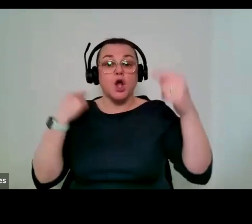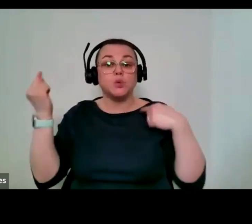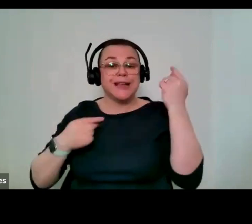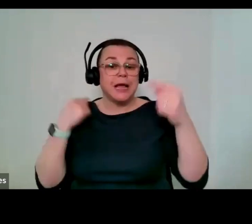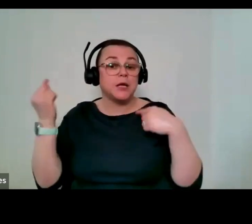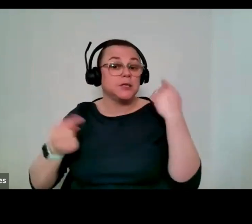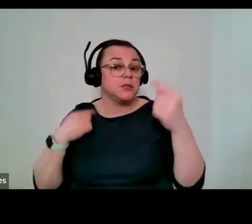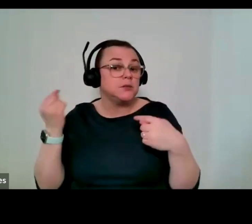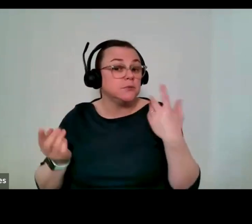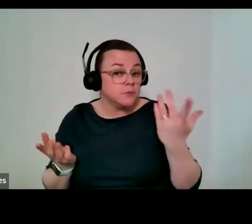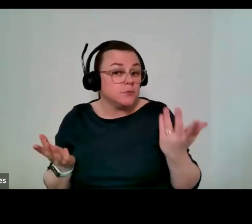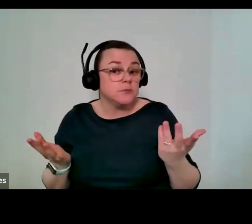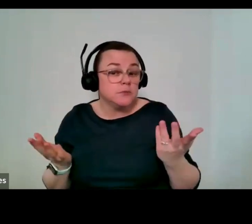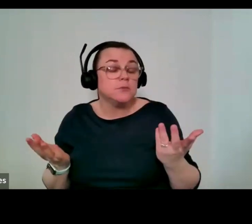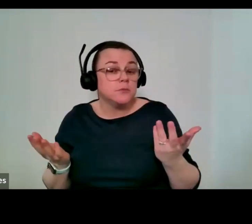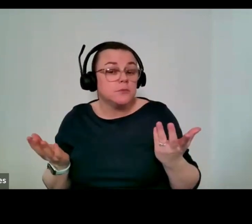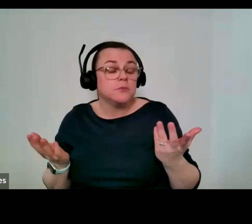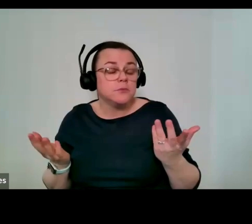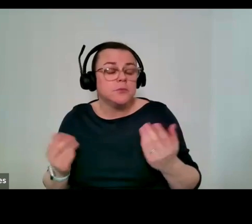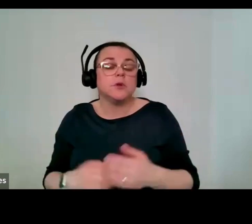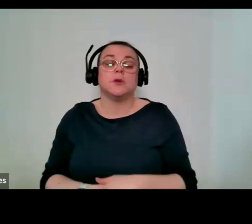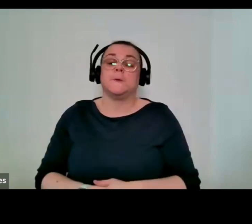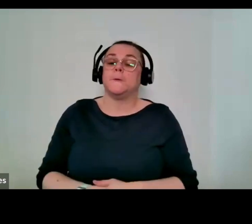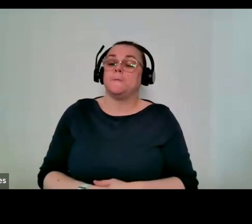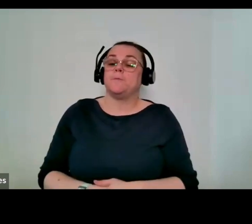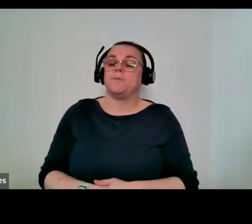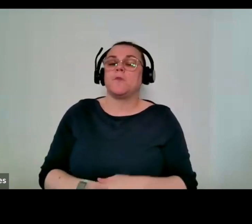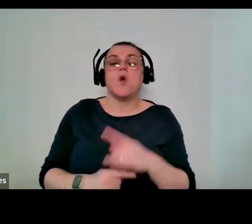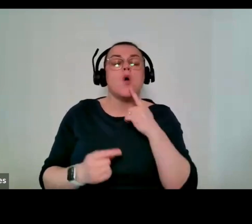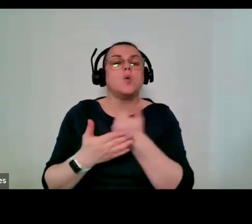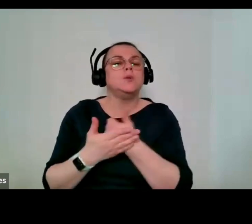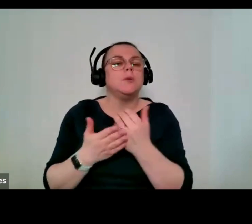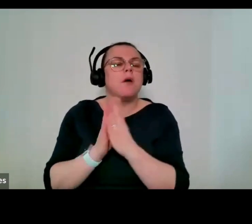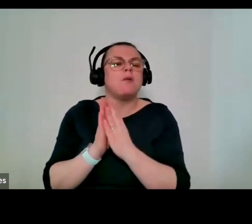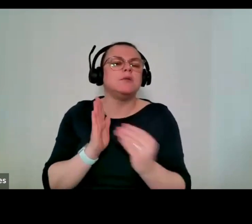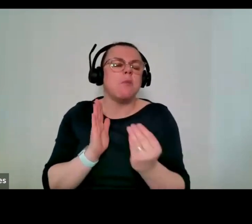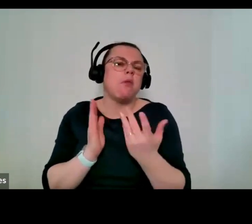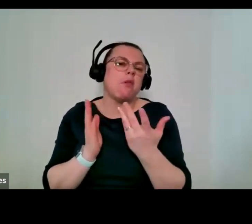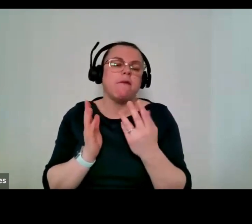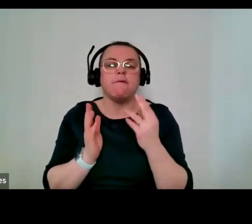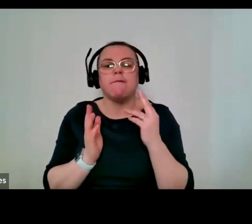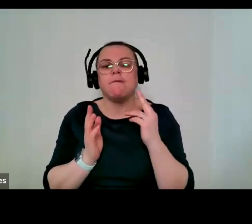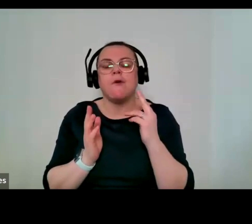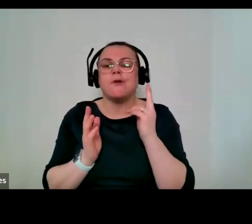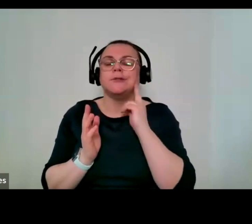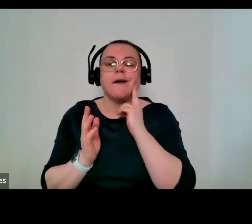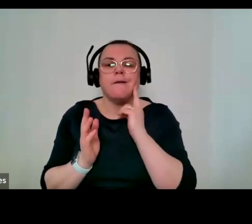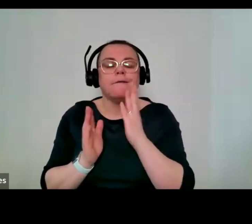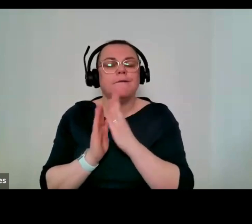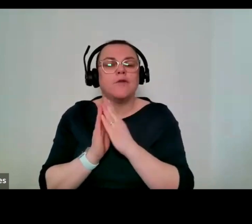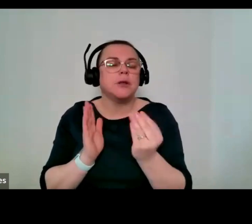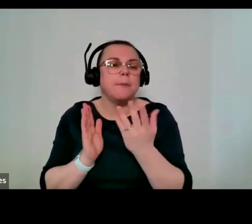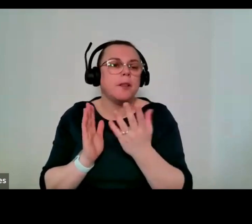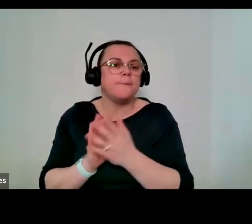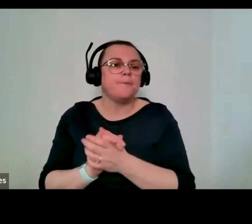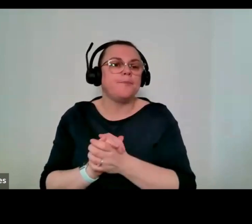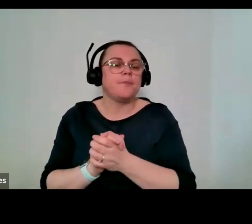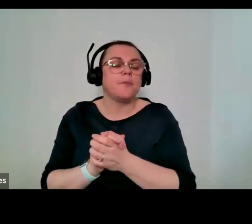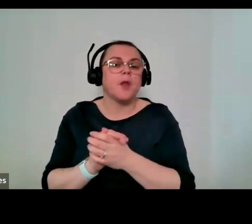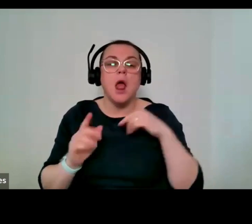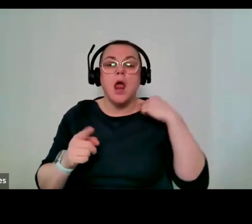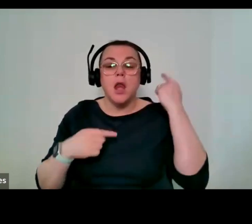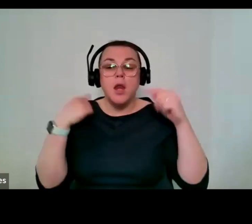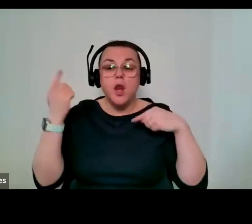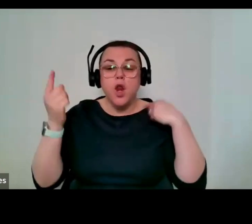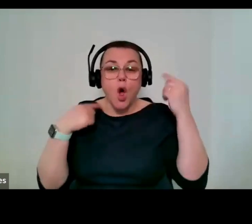barriers. So some typical examples of barriers for deaf people can include things like a